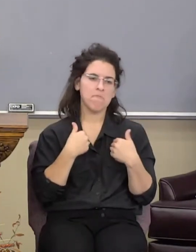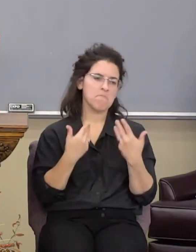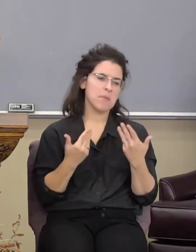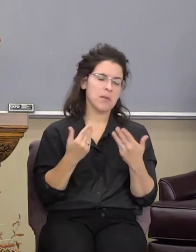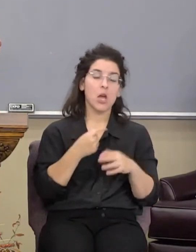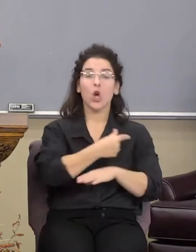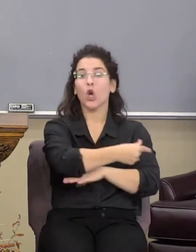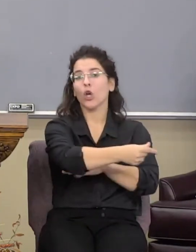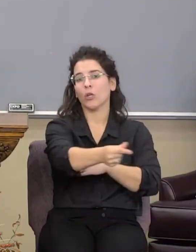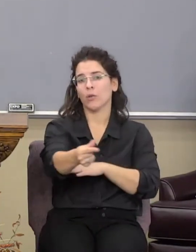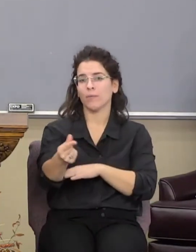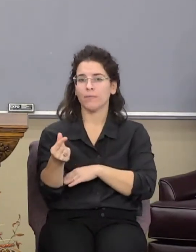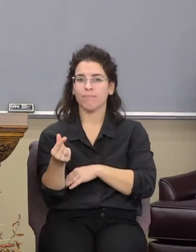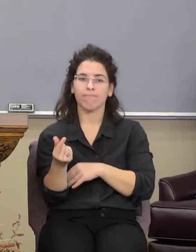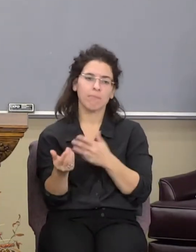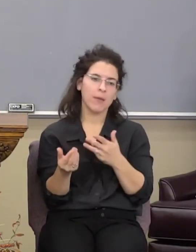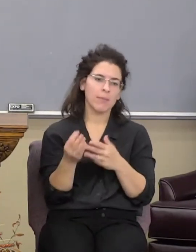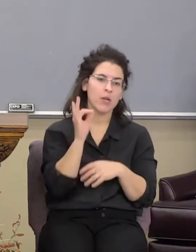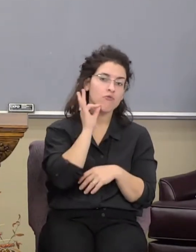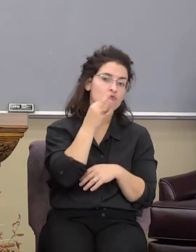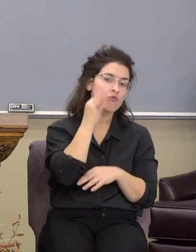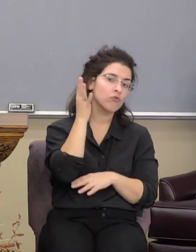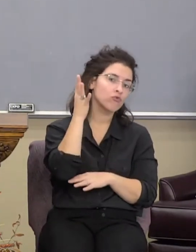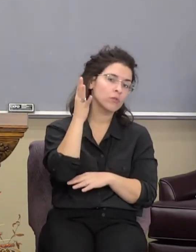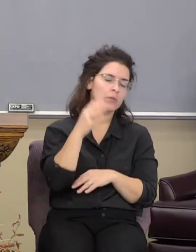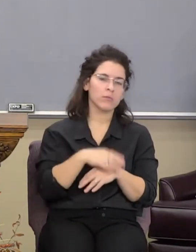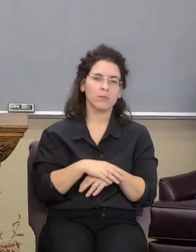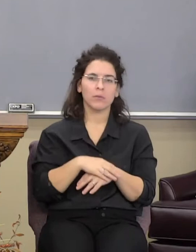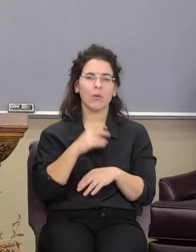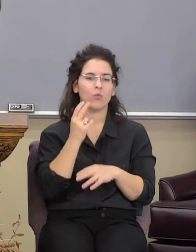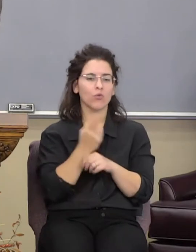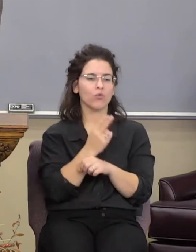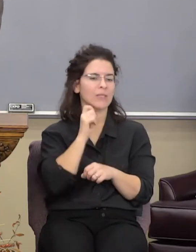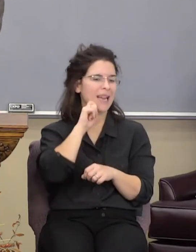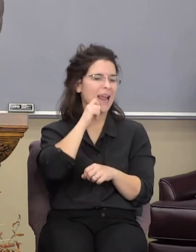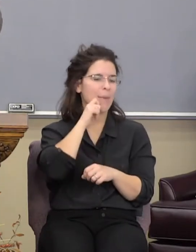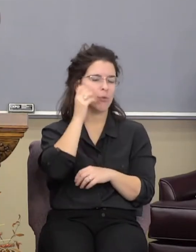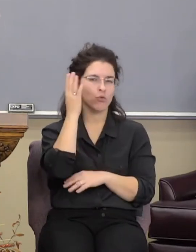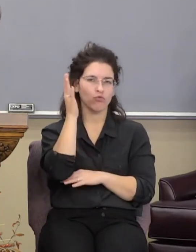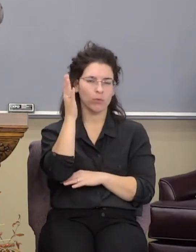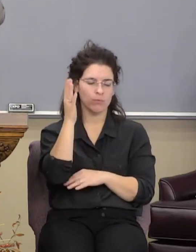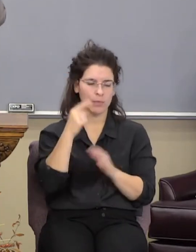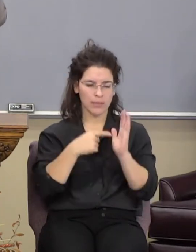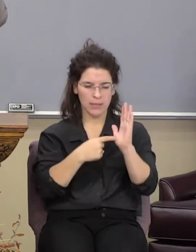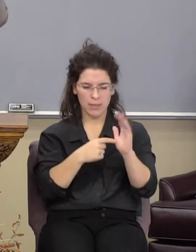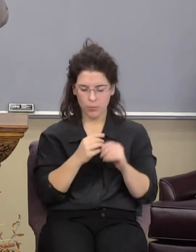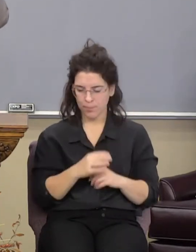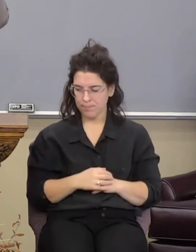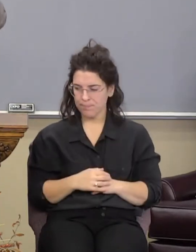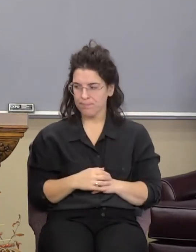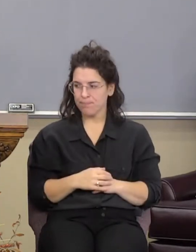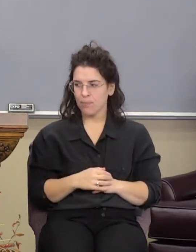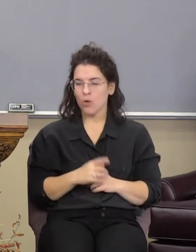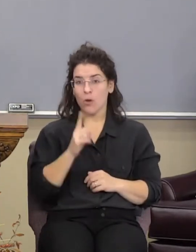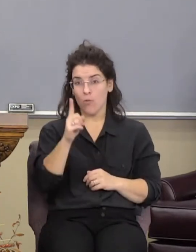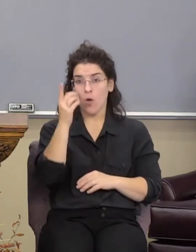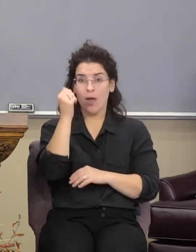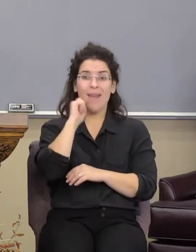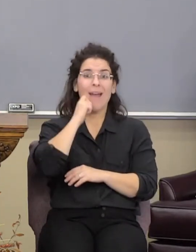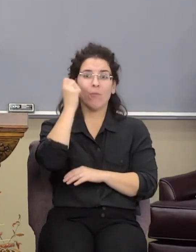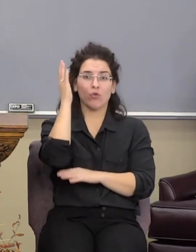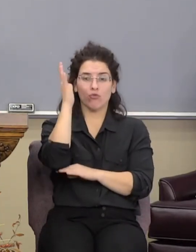garden and you have maybe a fruit tree? I'm going to use the apple tree as an example, right? You have one apple